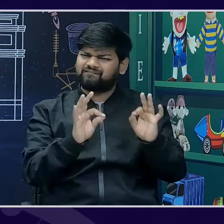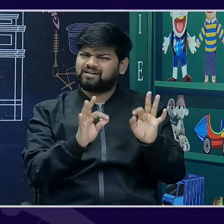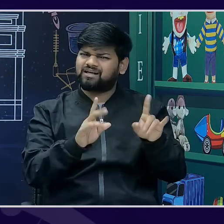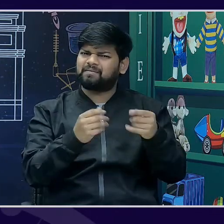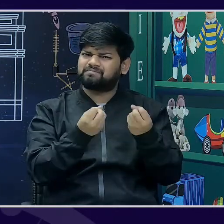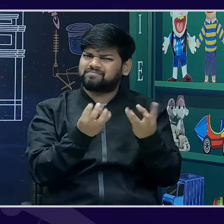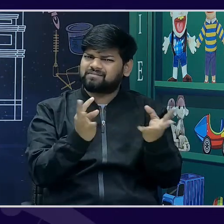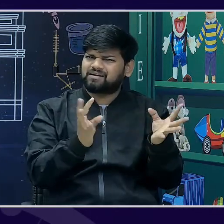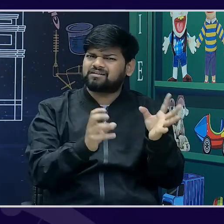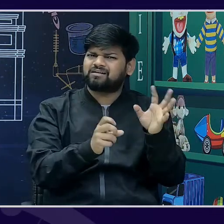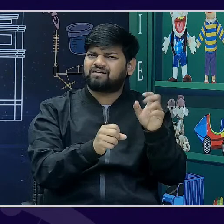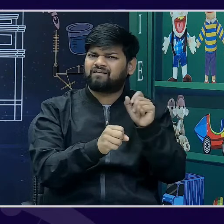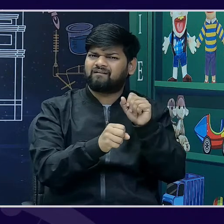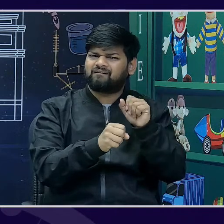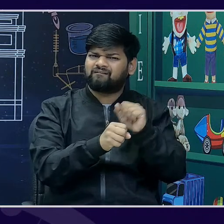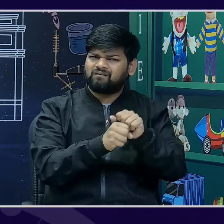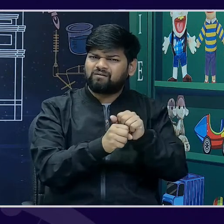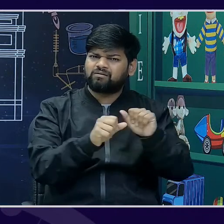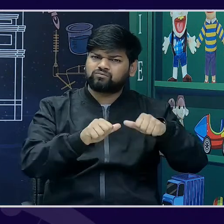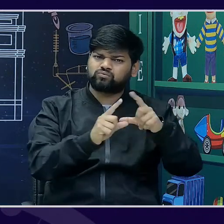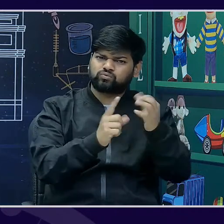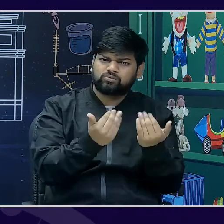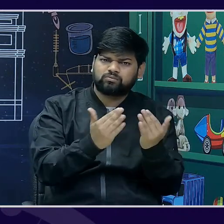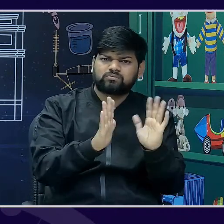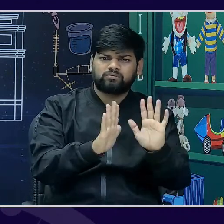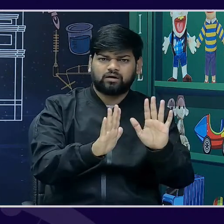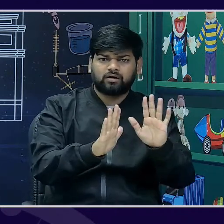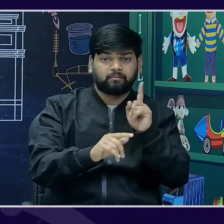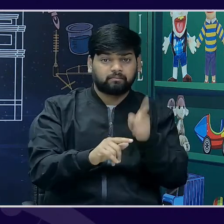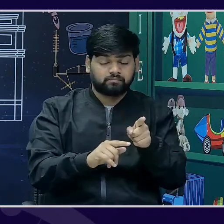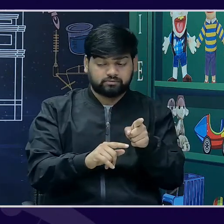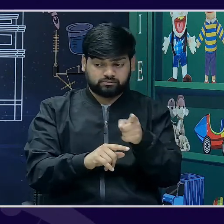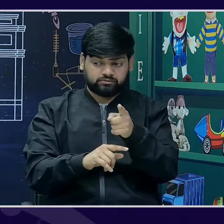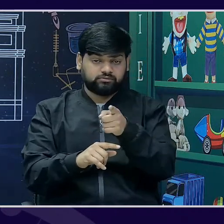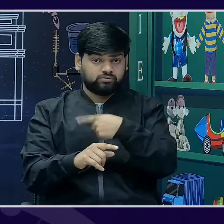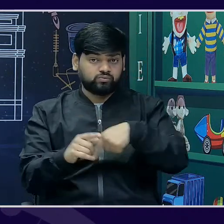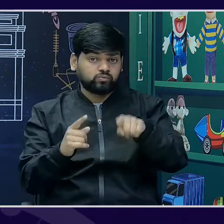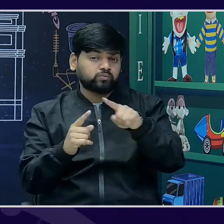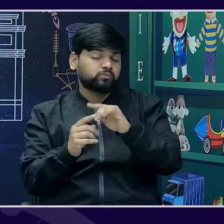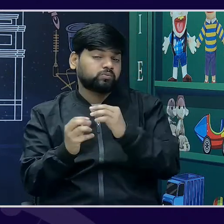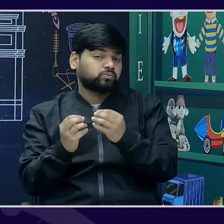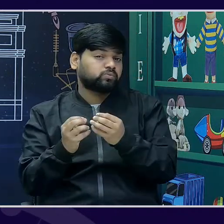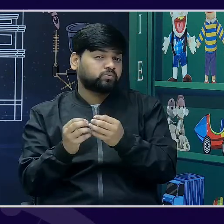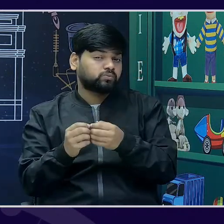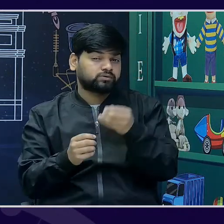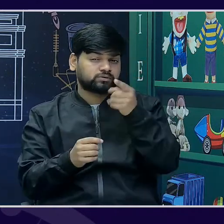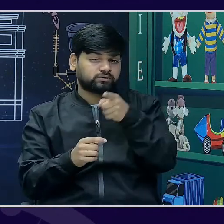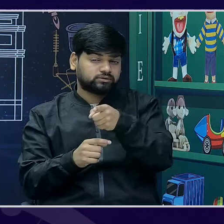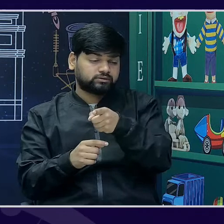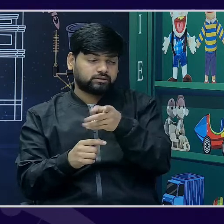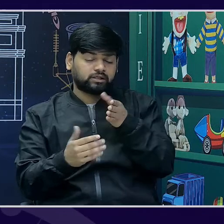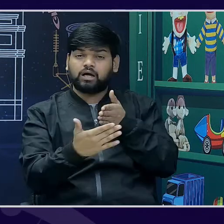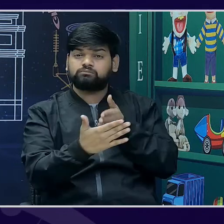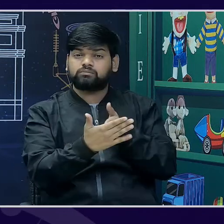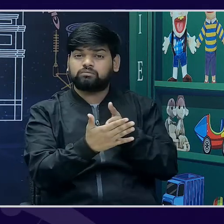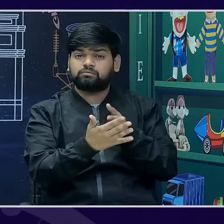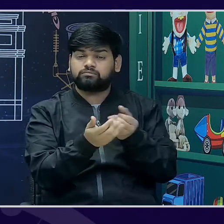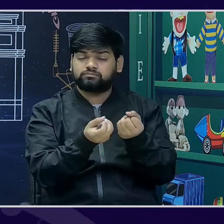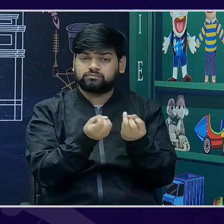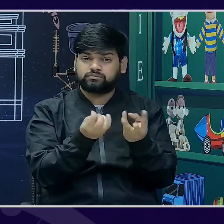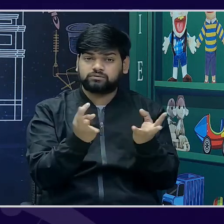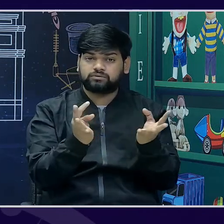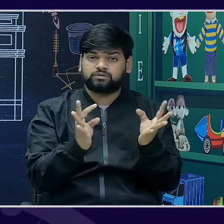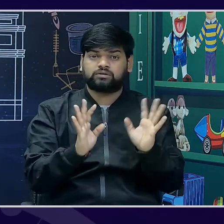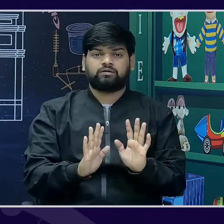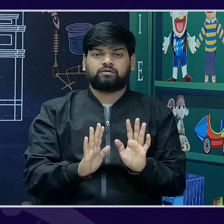reservations for these children. Maybe cochlear implant, may it be the hearing aid. People don't